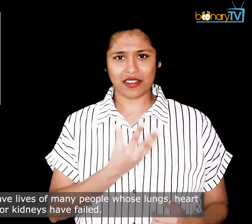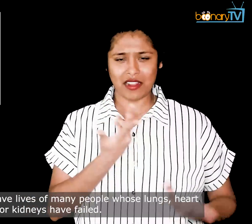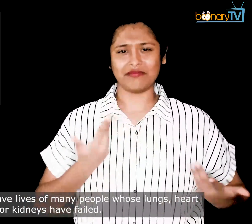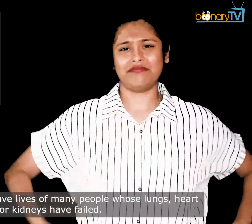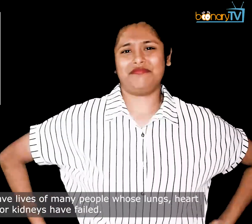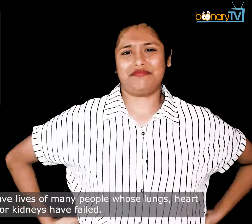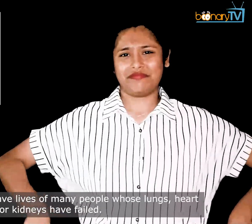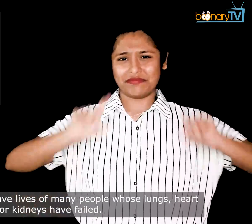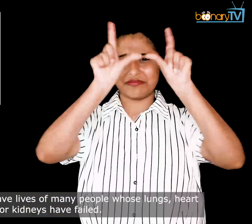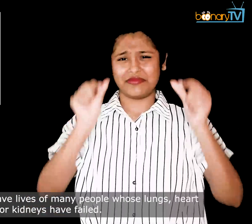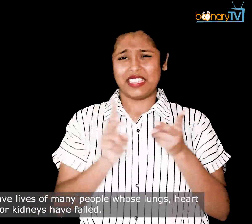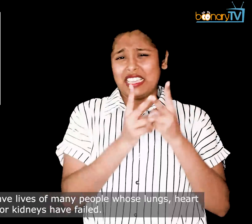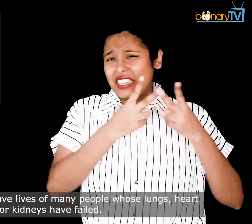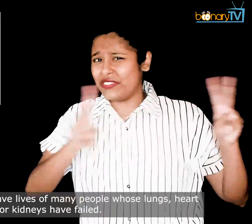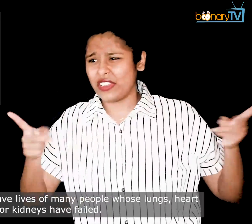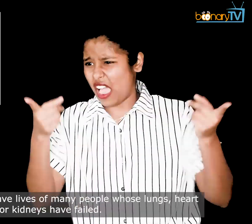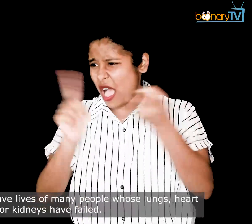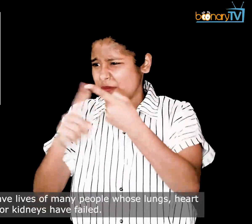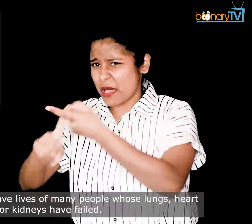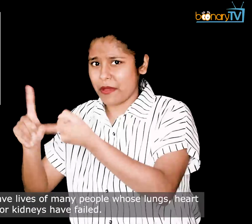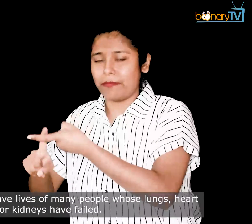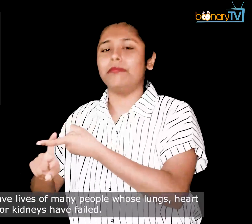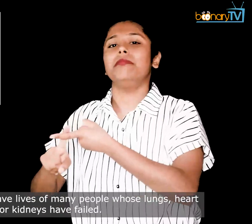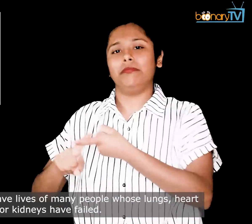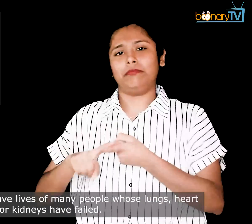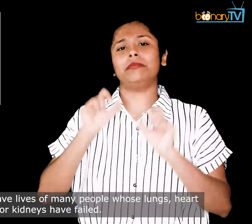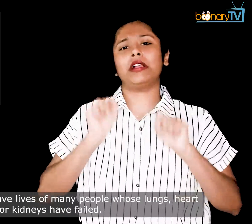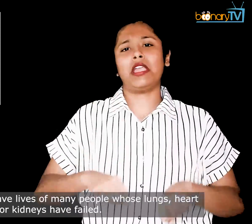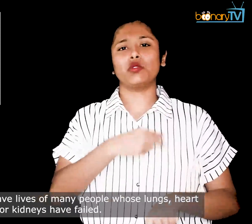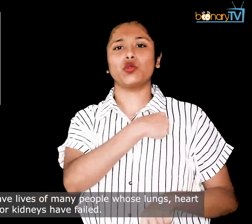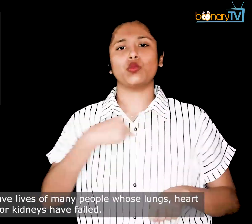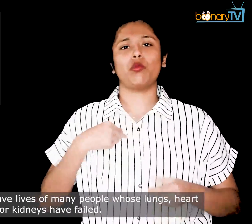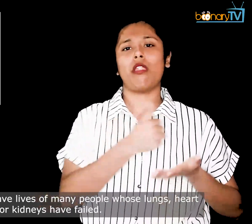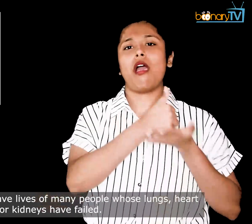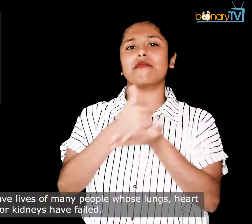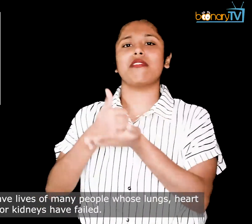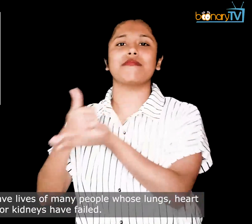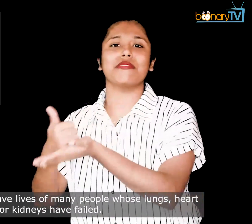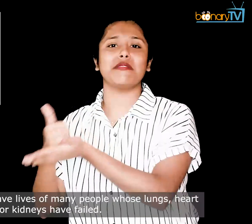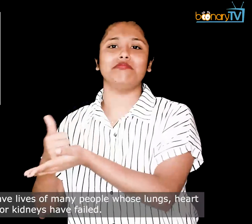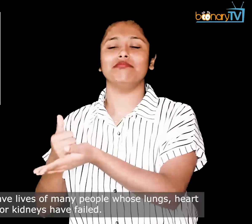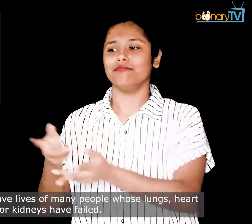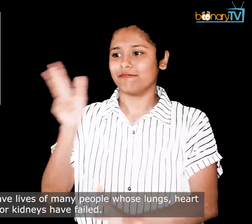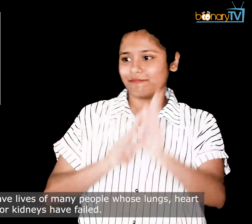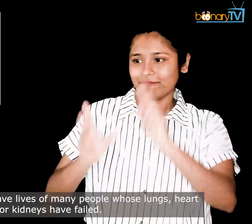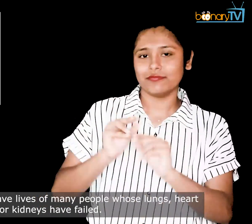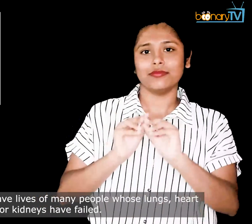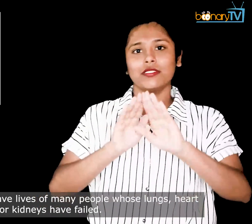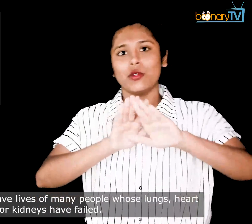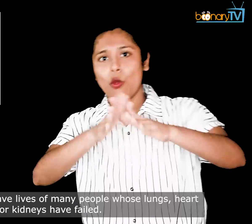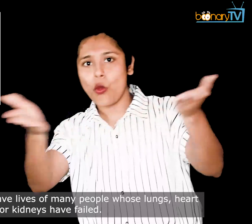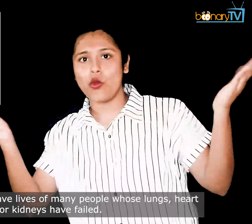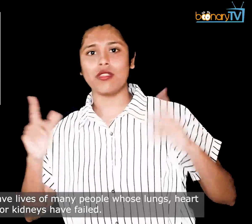lives of many people whose lungs, heart or kidneys have failed.